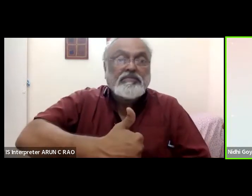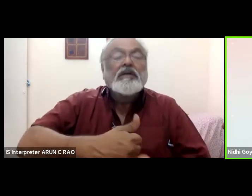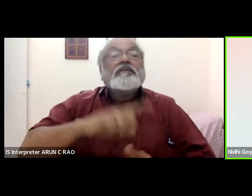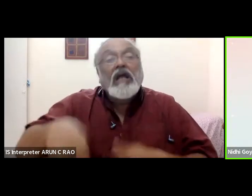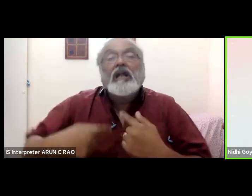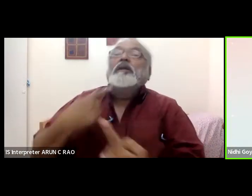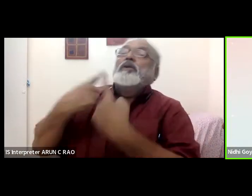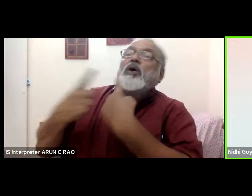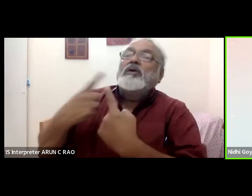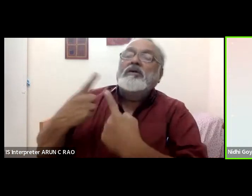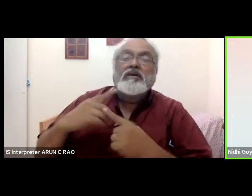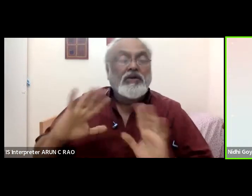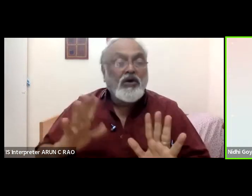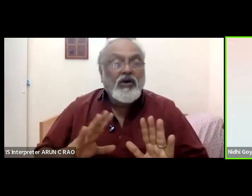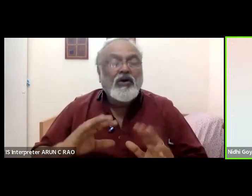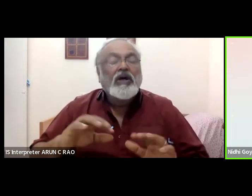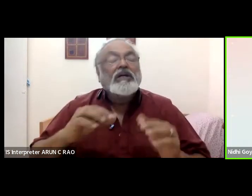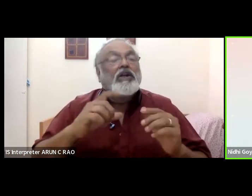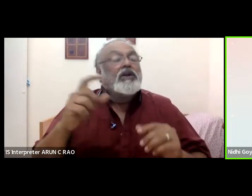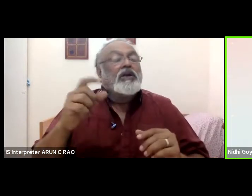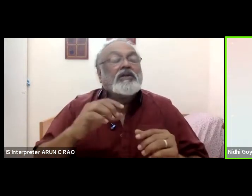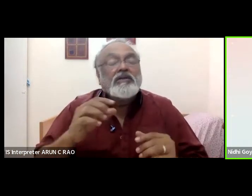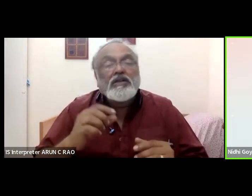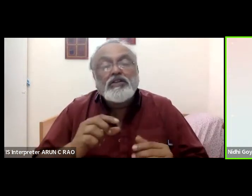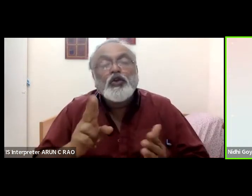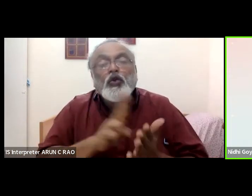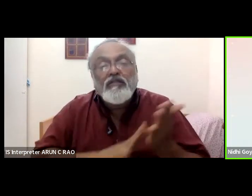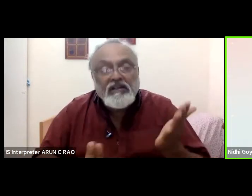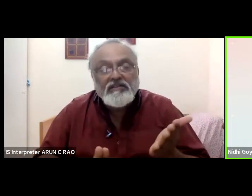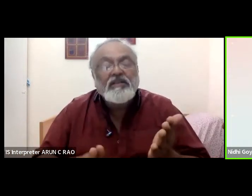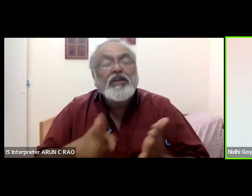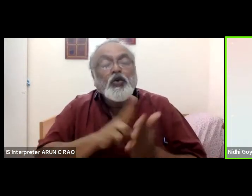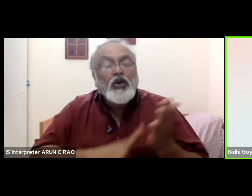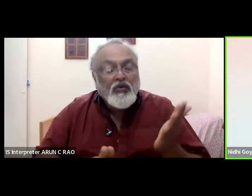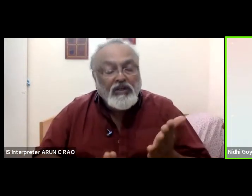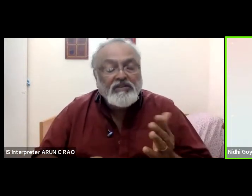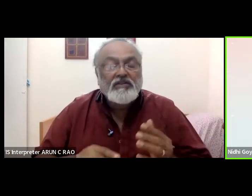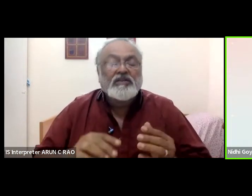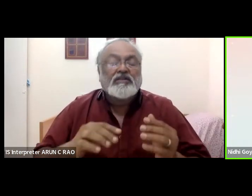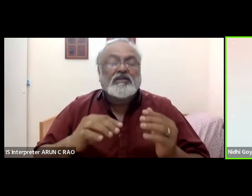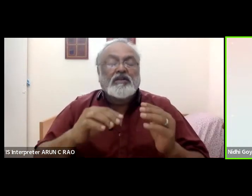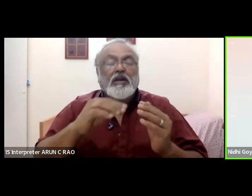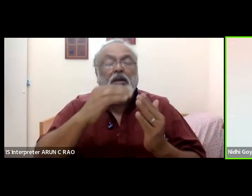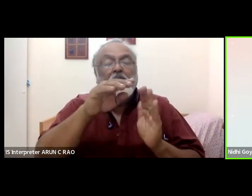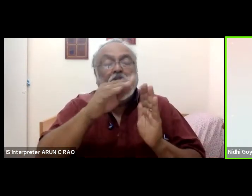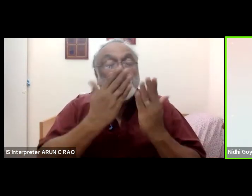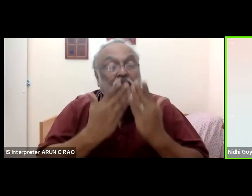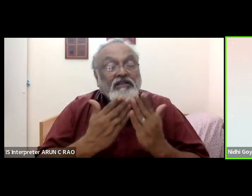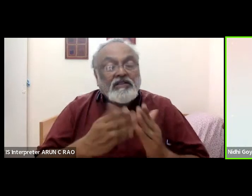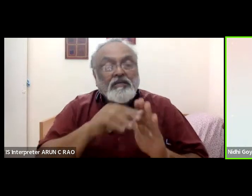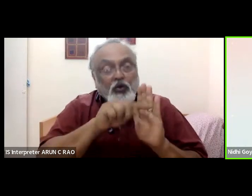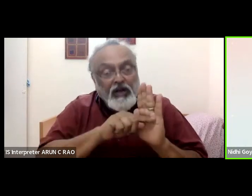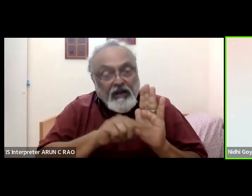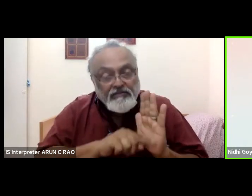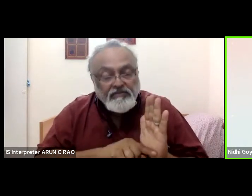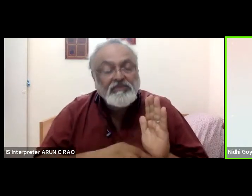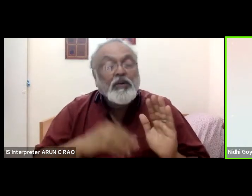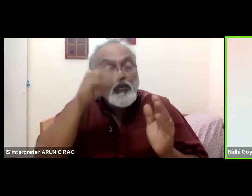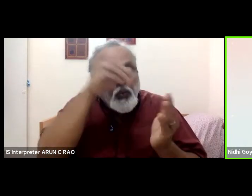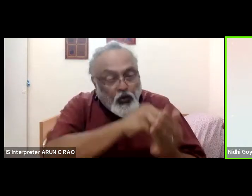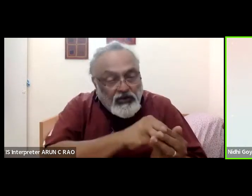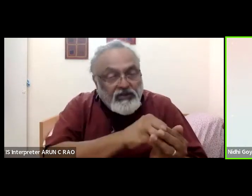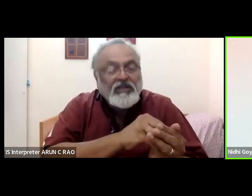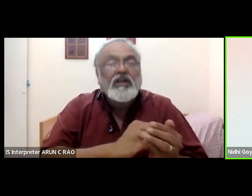of policymakers. So, you know, master's programs in public policy or the planning,